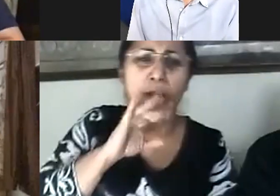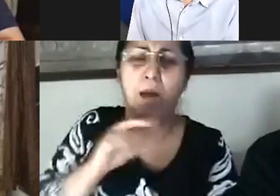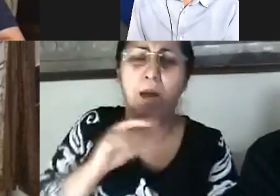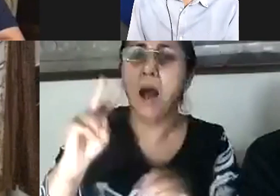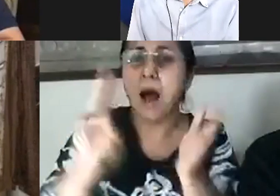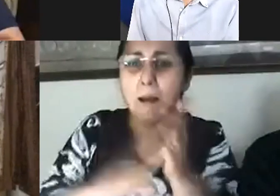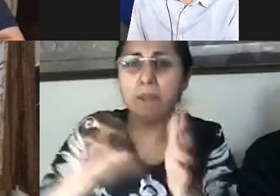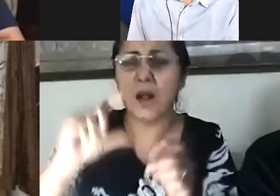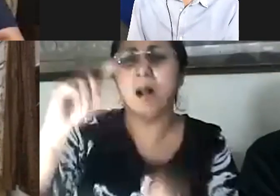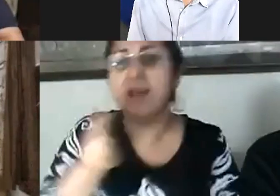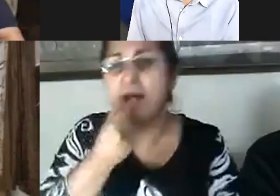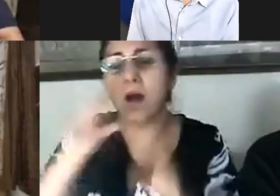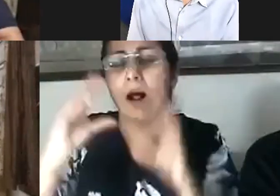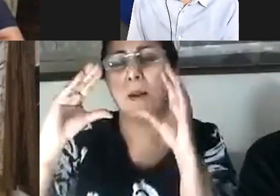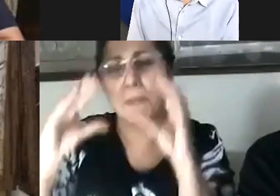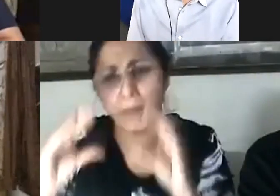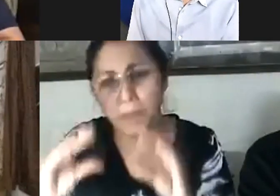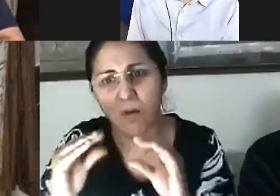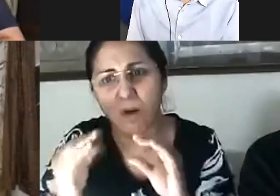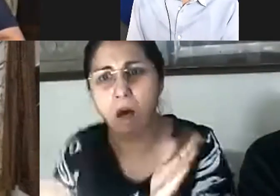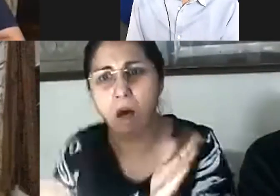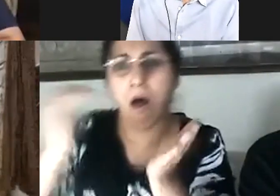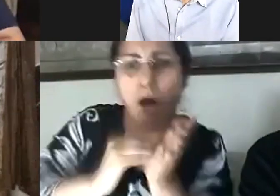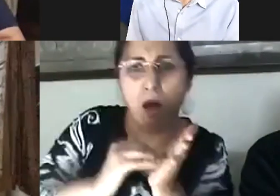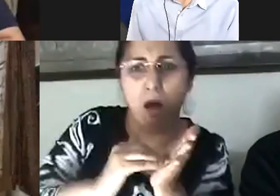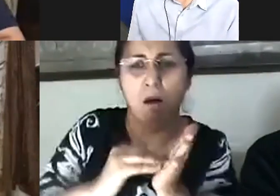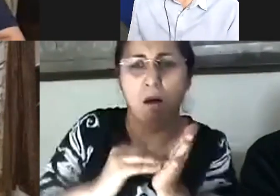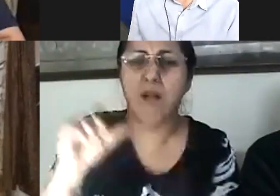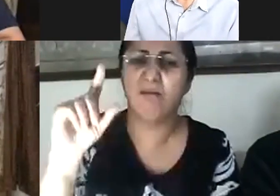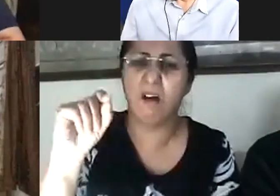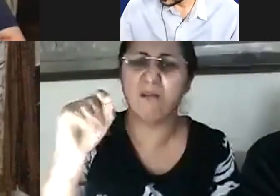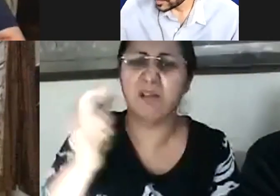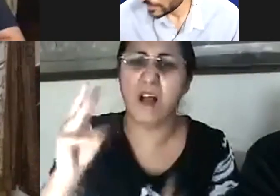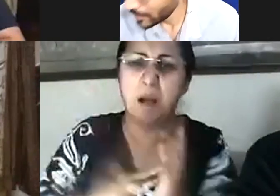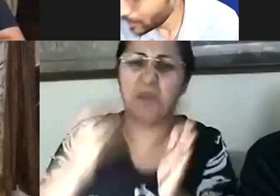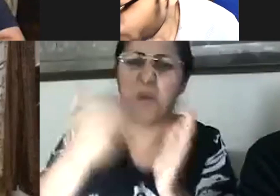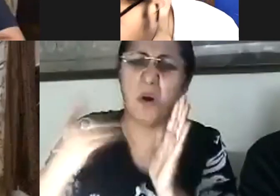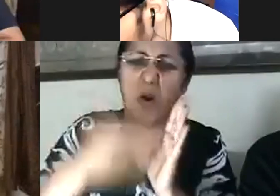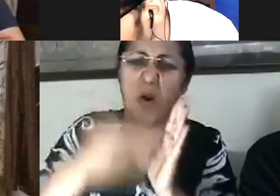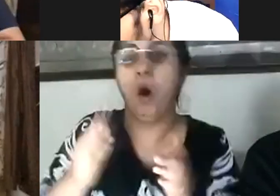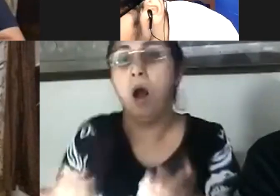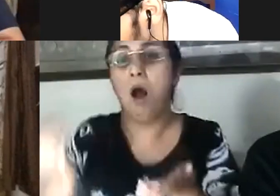having a lot of pain because of that. And I've been taking medicines, etc., and it keeps coming back,